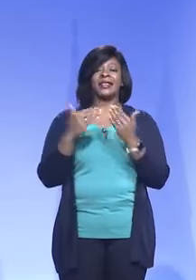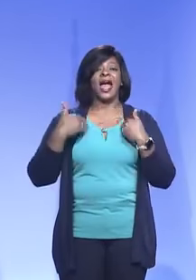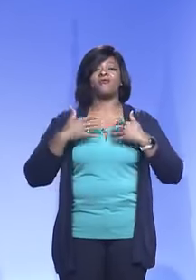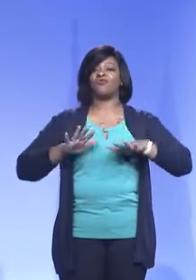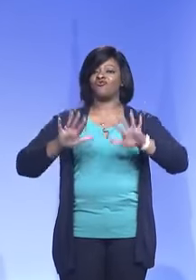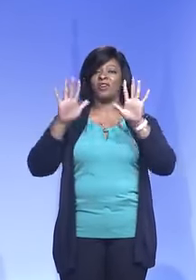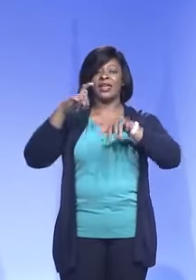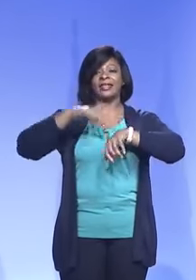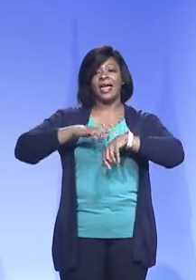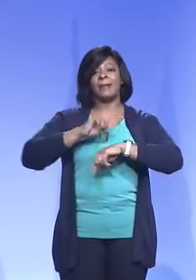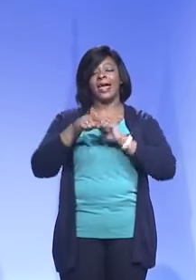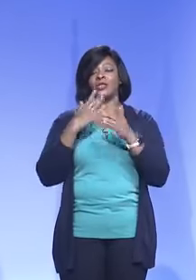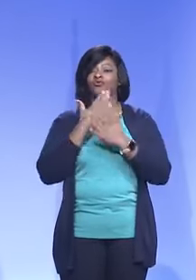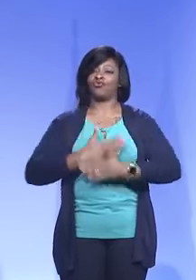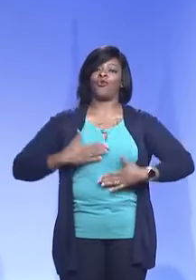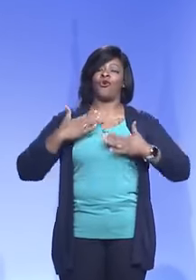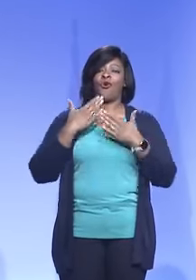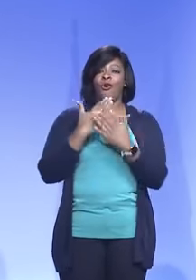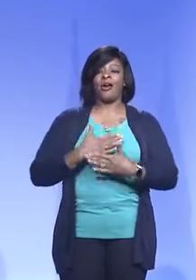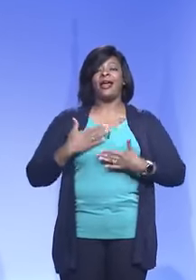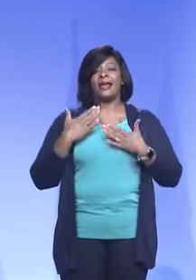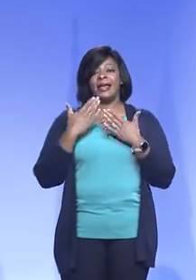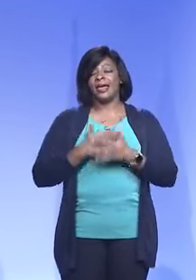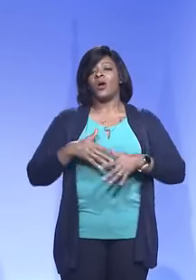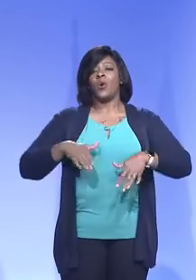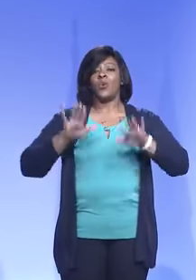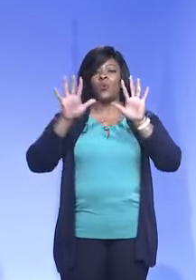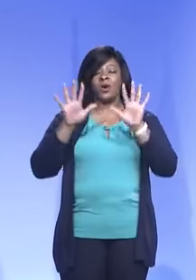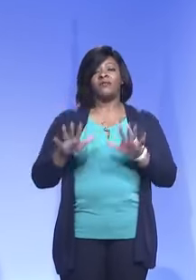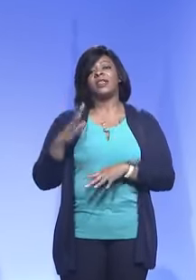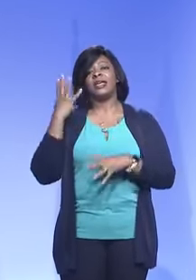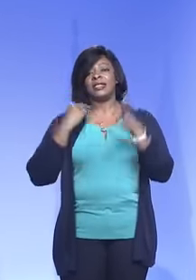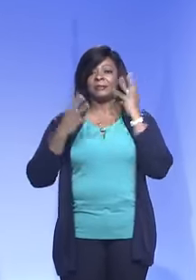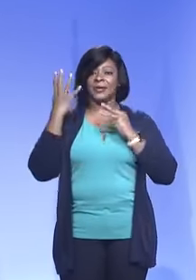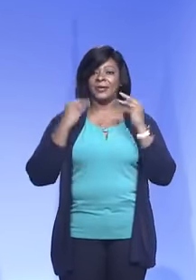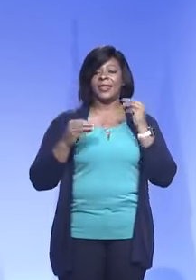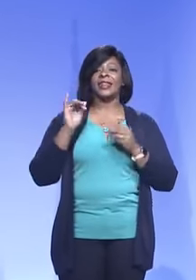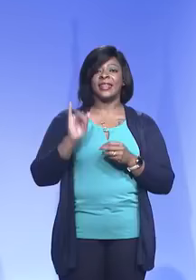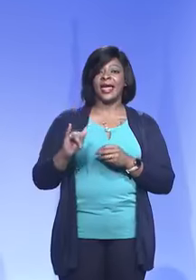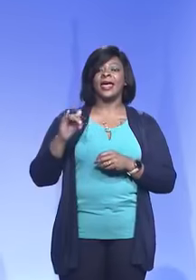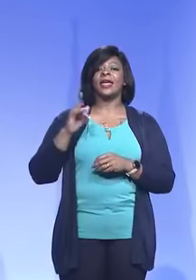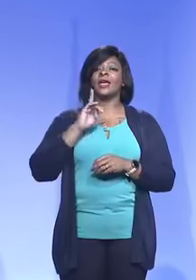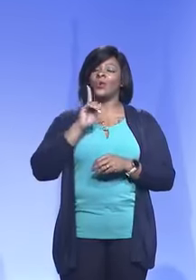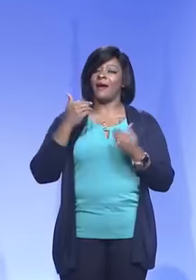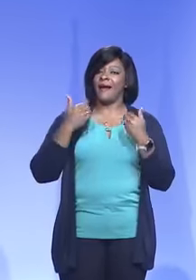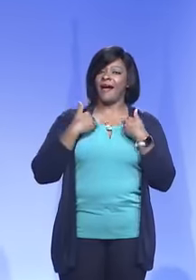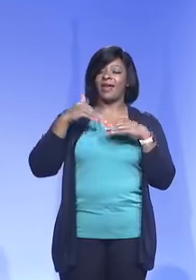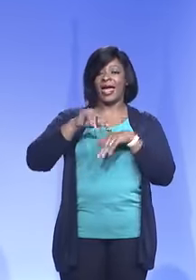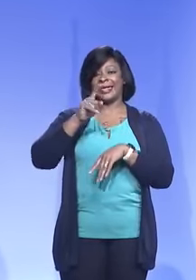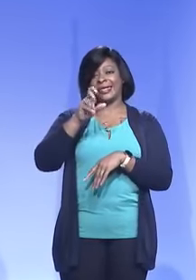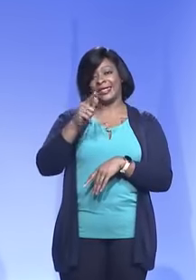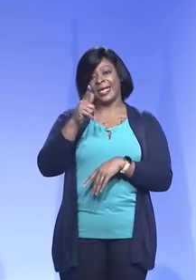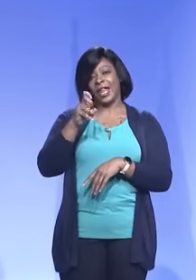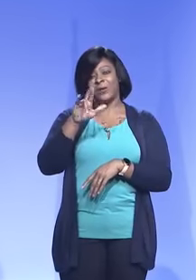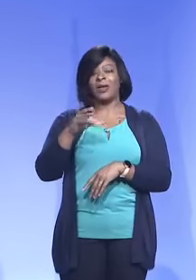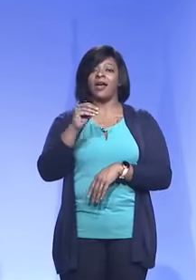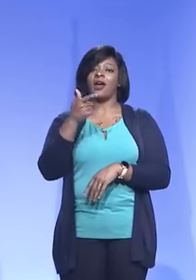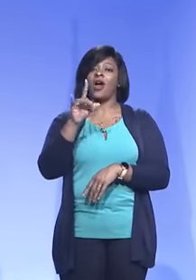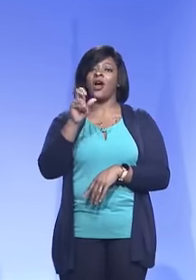great time as they enjoy the wonderful experiences that are to be had at the Dixon Gallery and